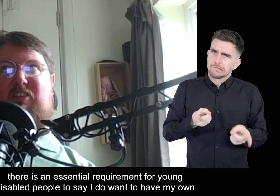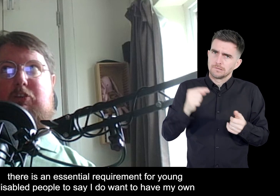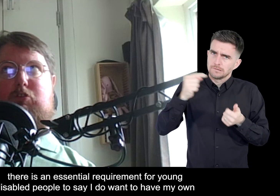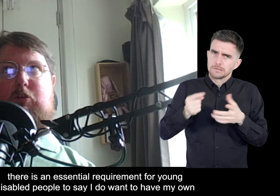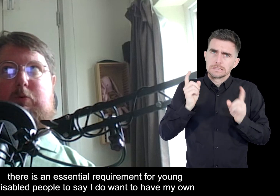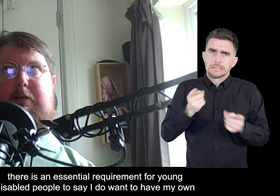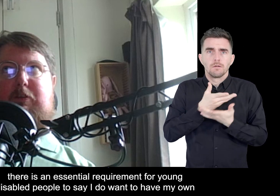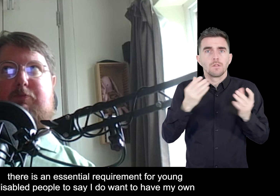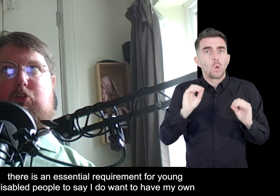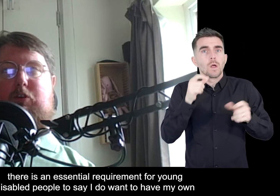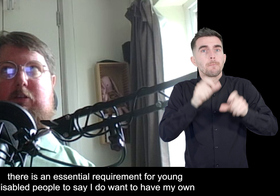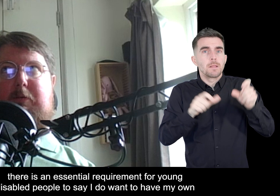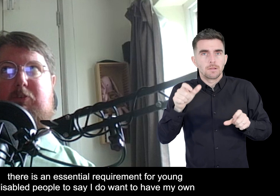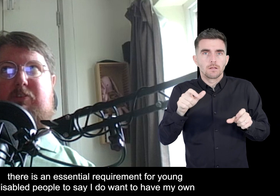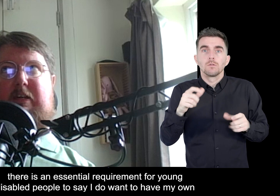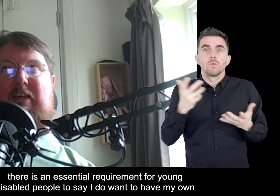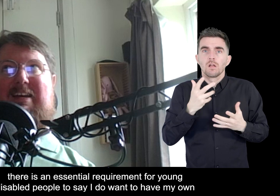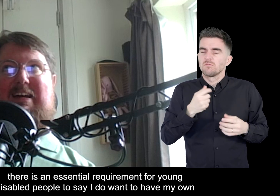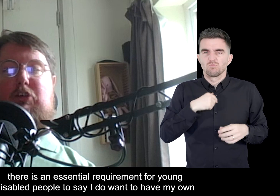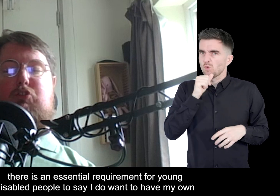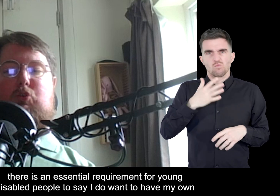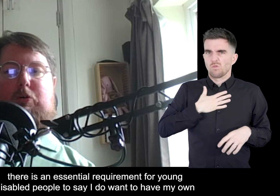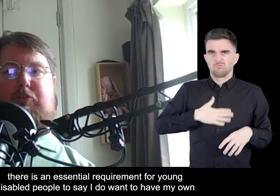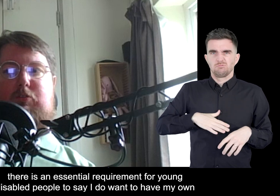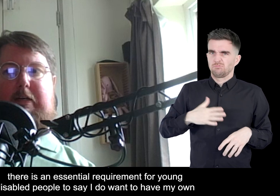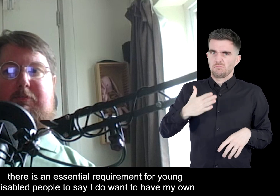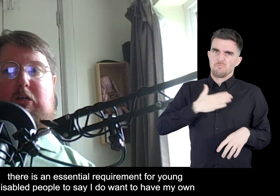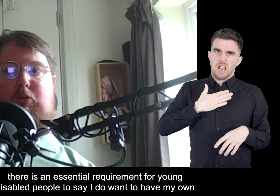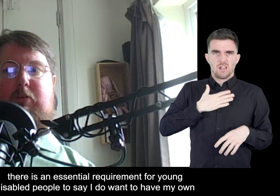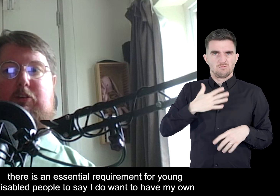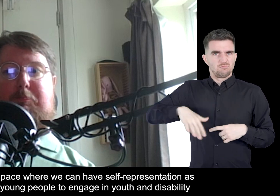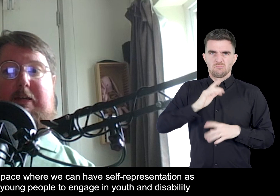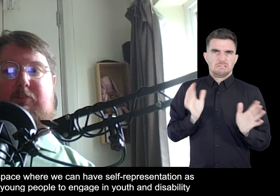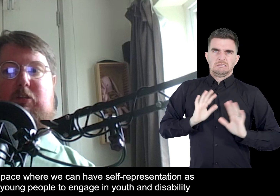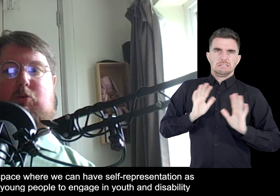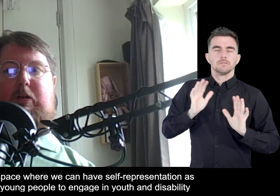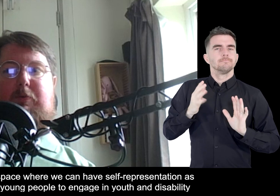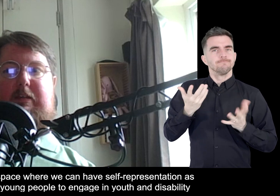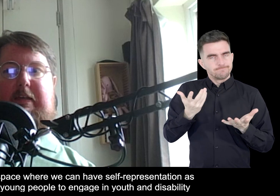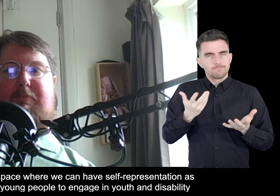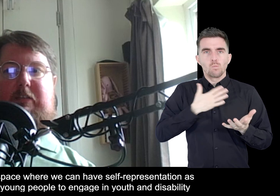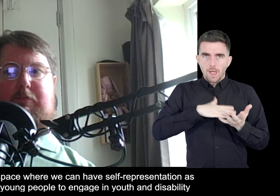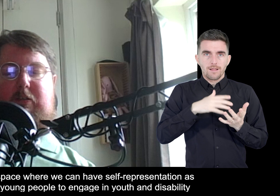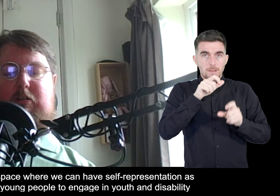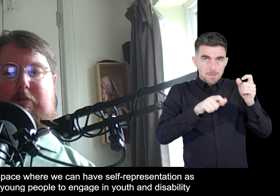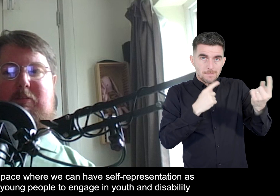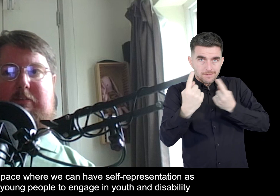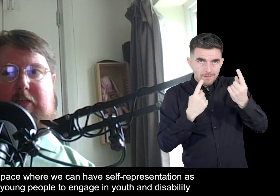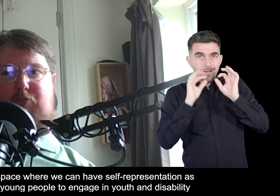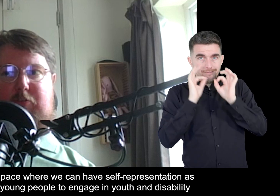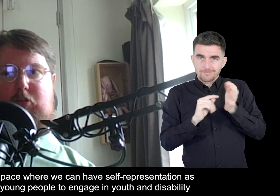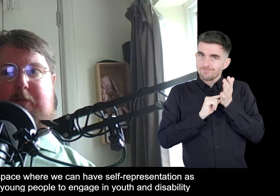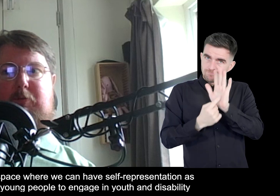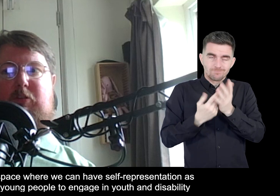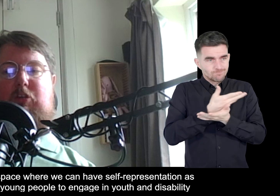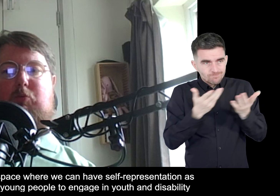there is an essential requirement for young disabled people to say, I do want to have my own space where we can have